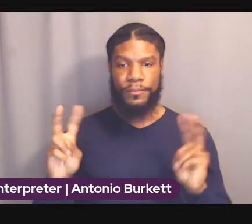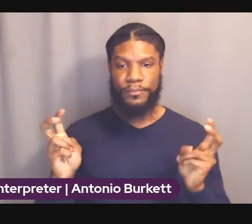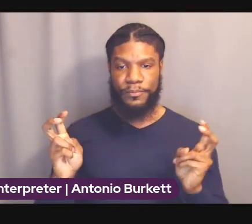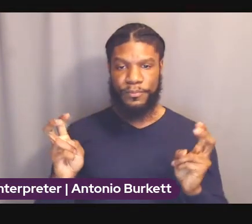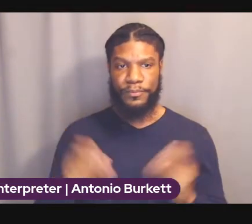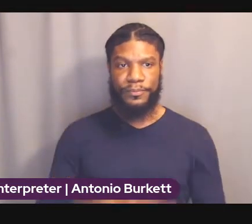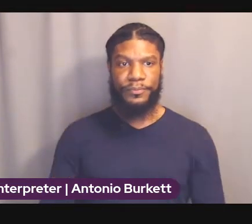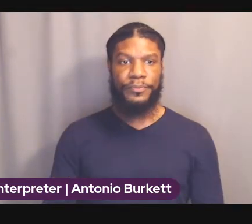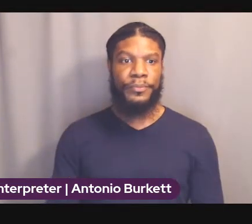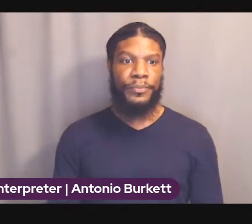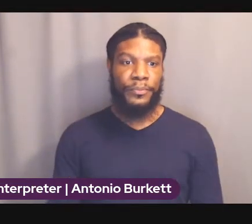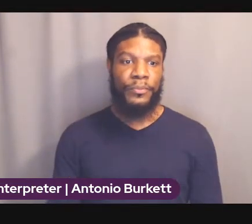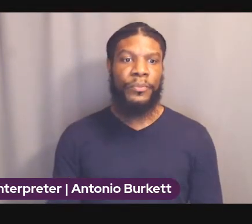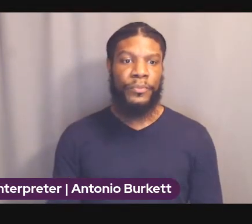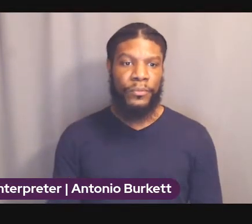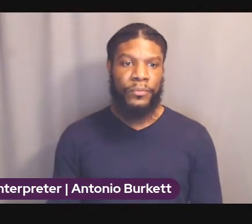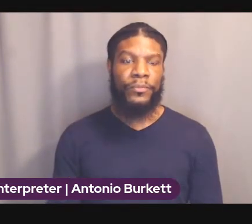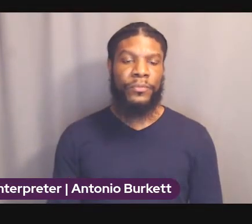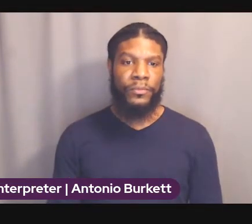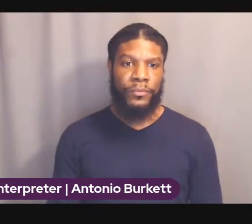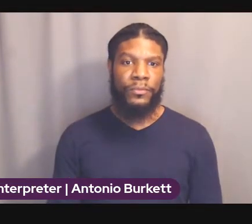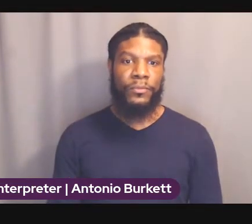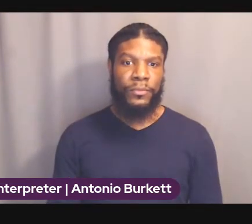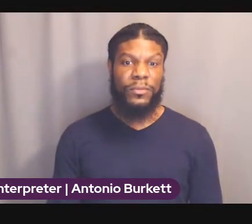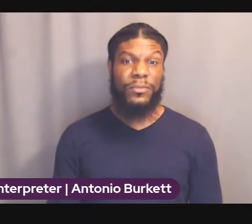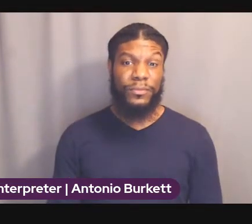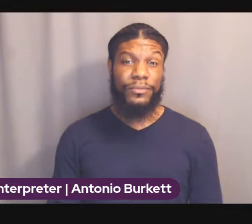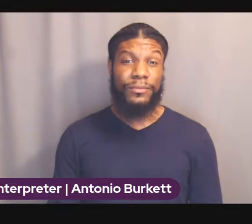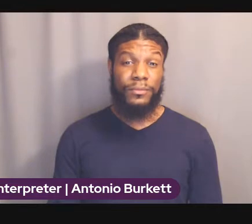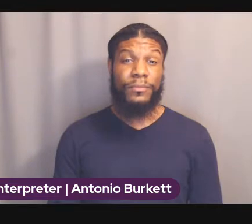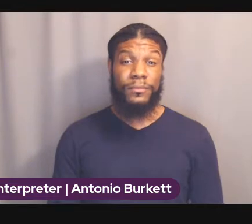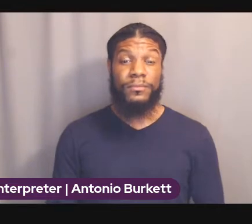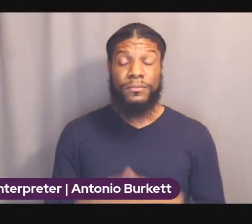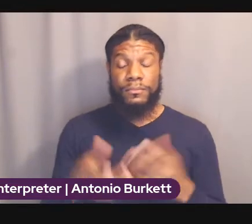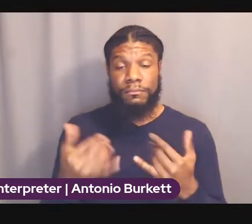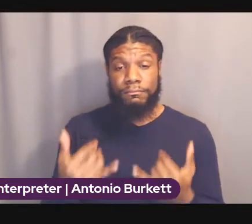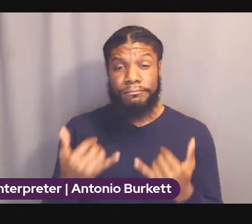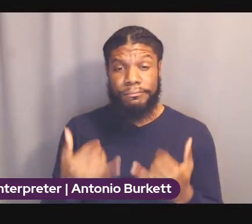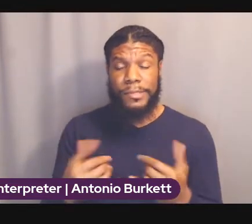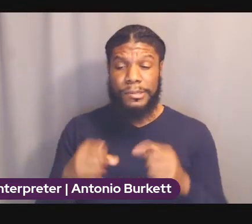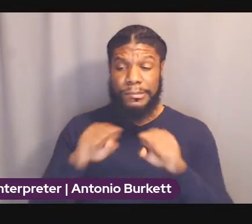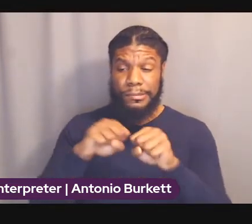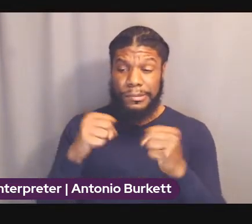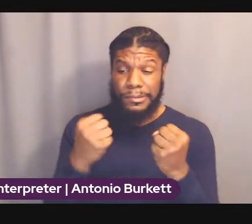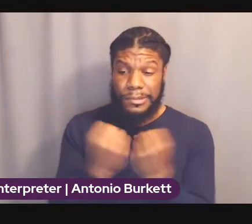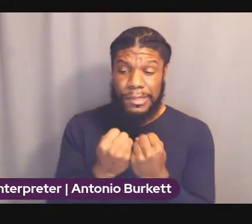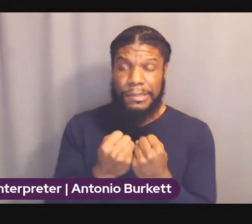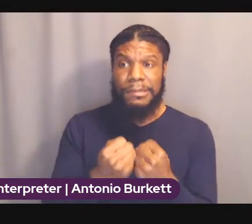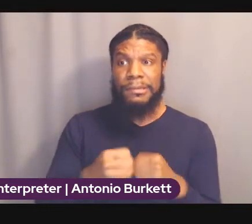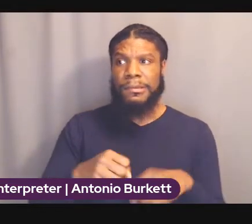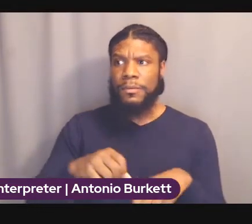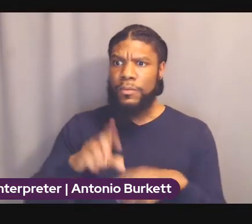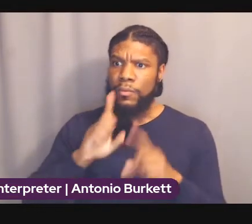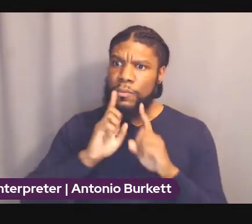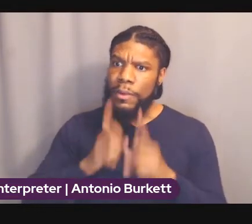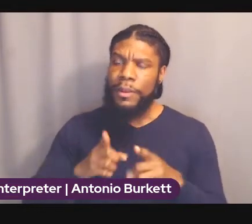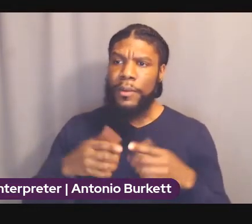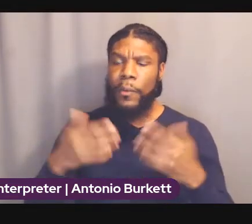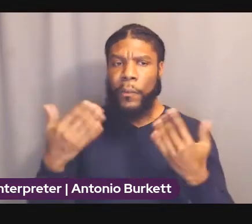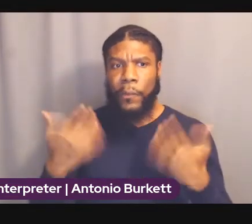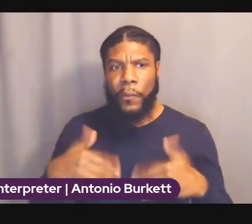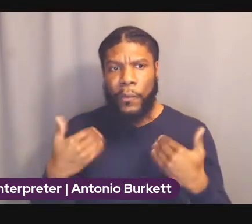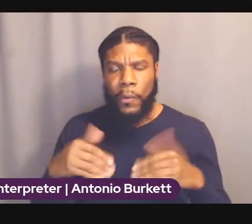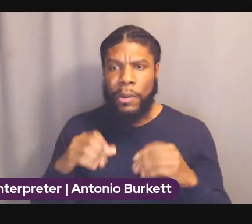We're in a society that has been inundated with words. We're in a